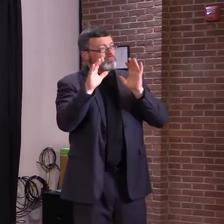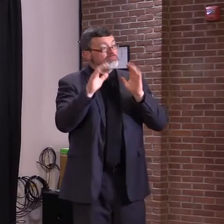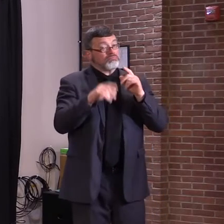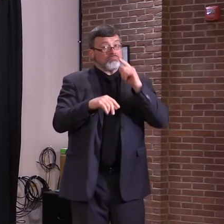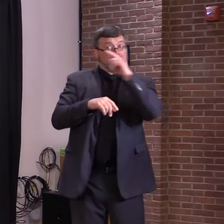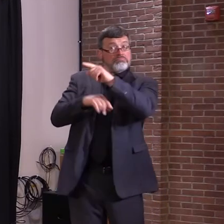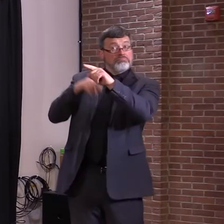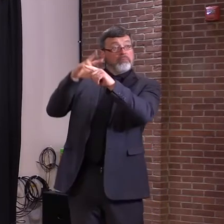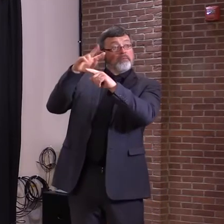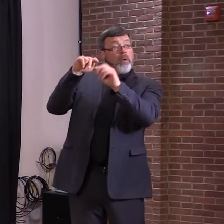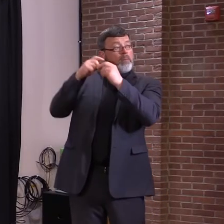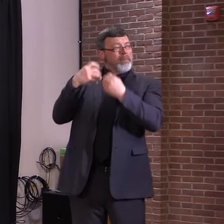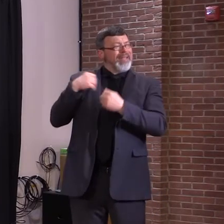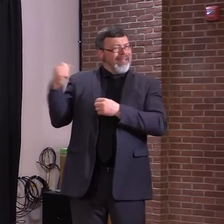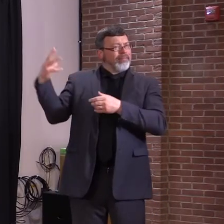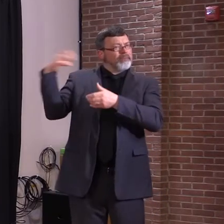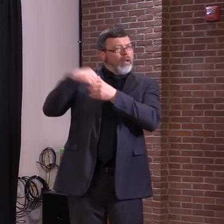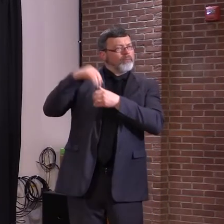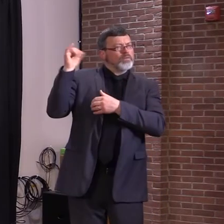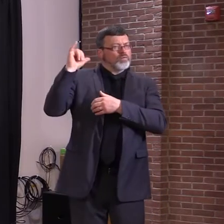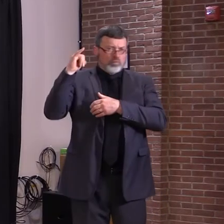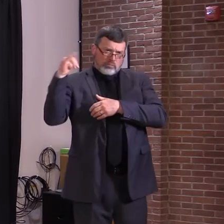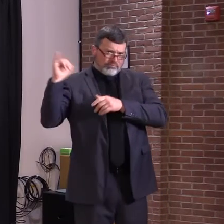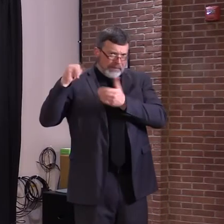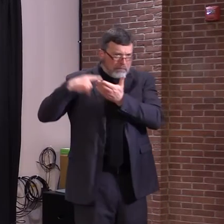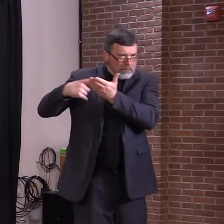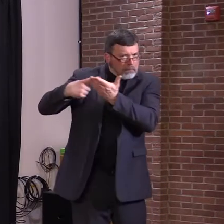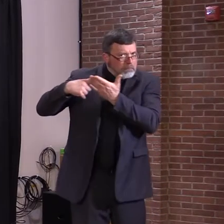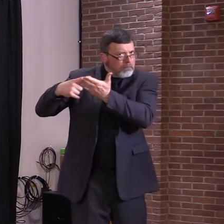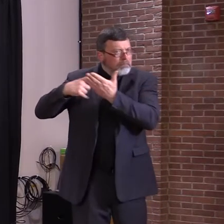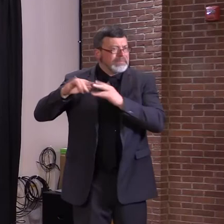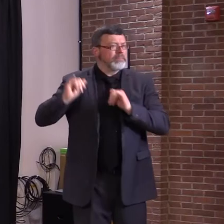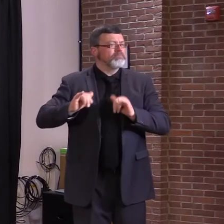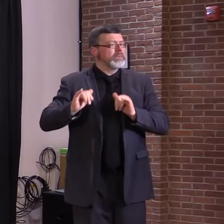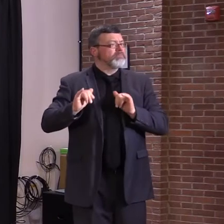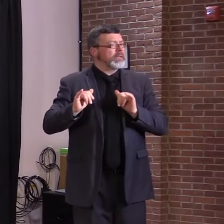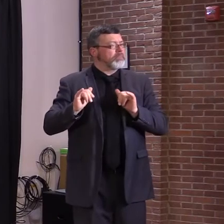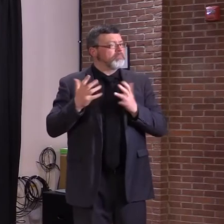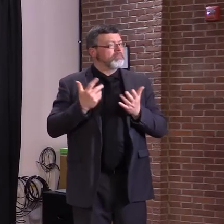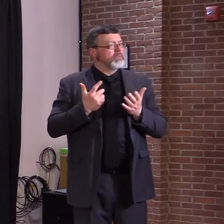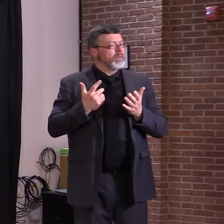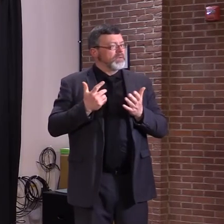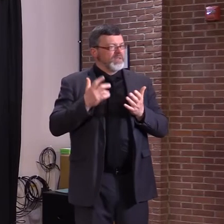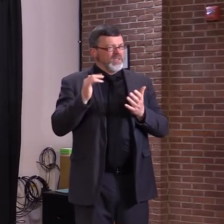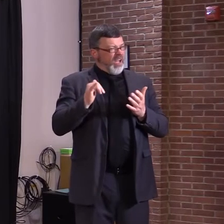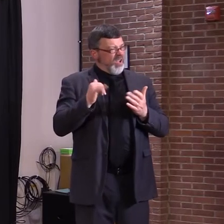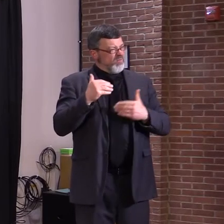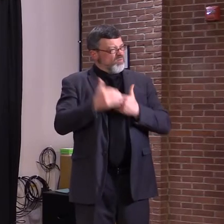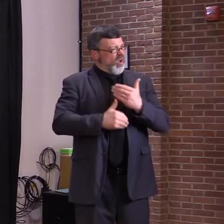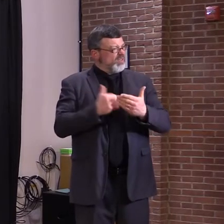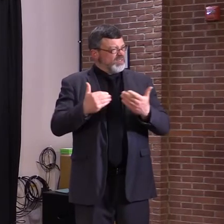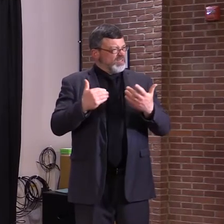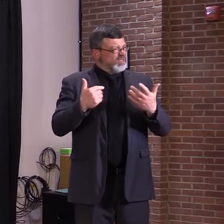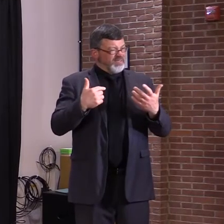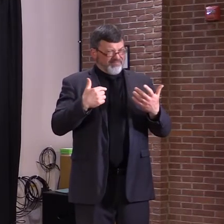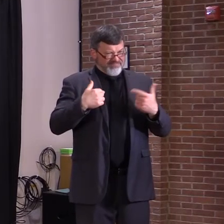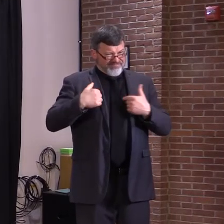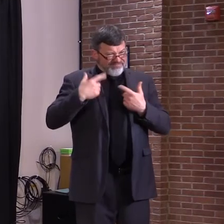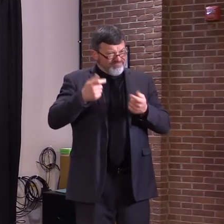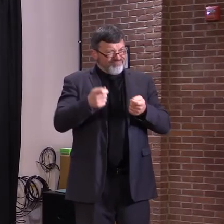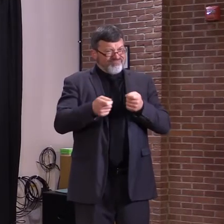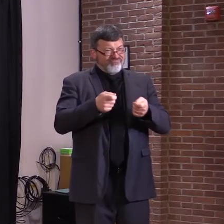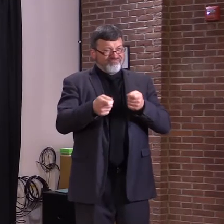approach in that regard. And right now, we still think the trends are very manageable with the recommendations that we have in place.